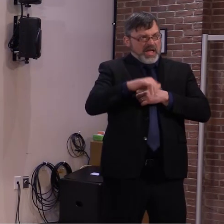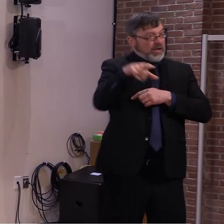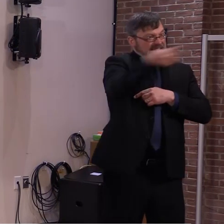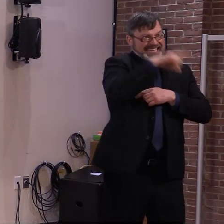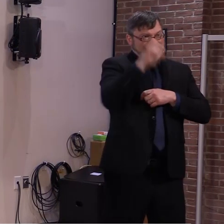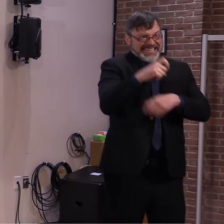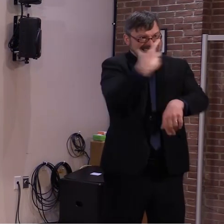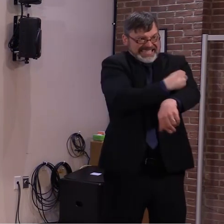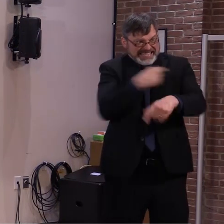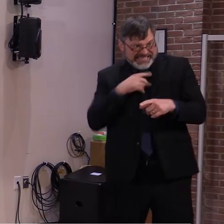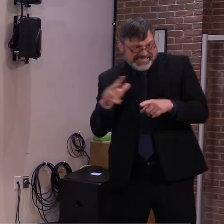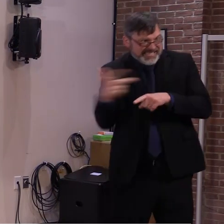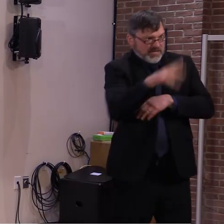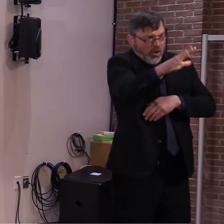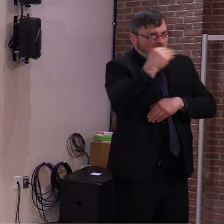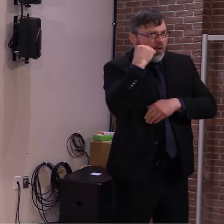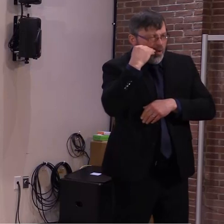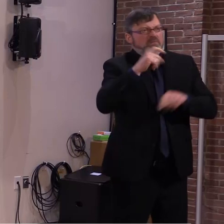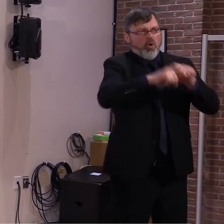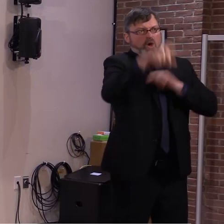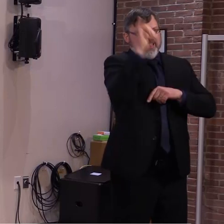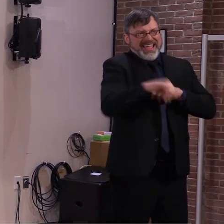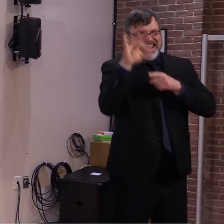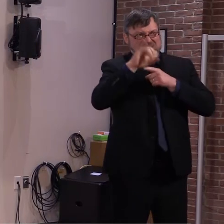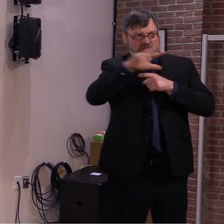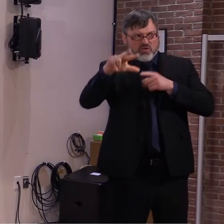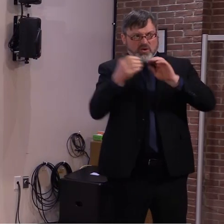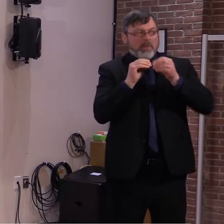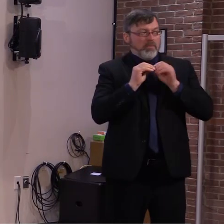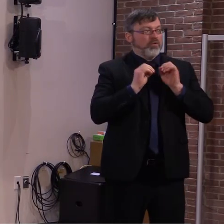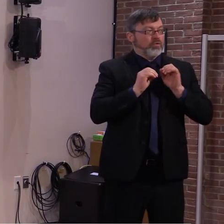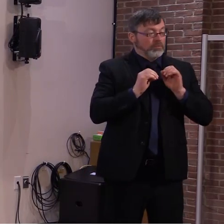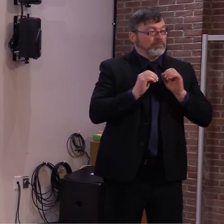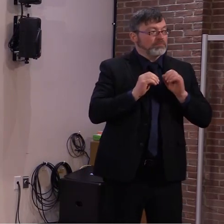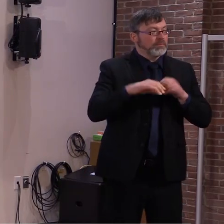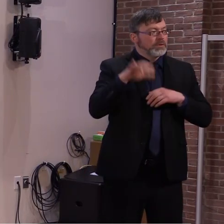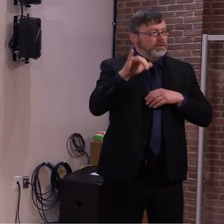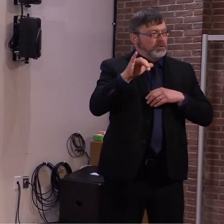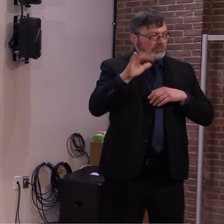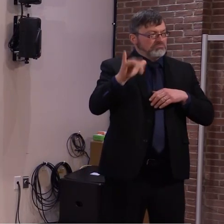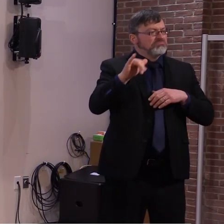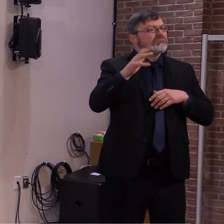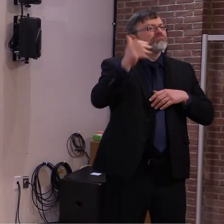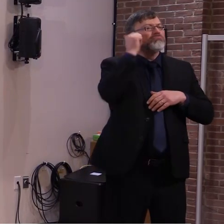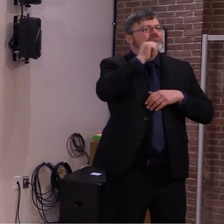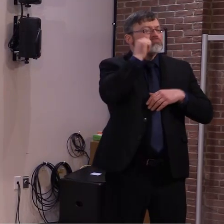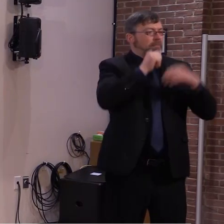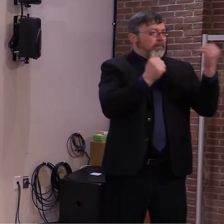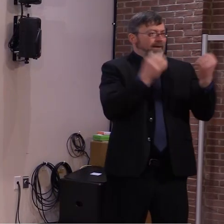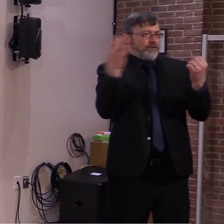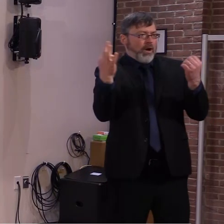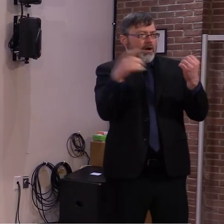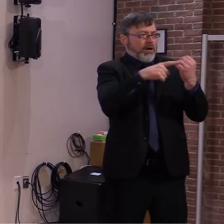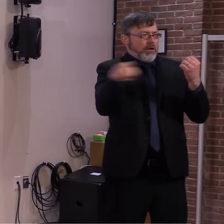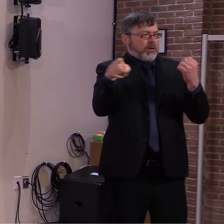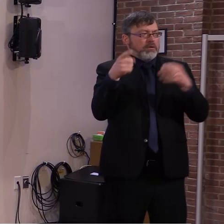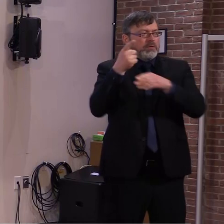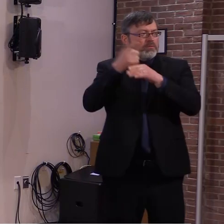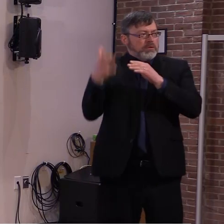833-722-0860, Monday through Friday from 8:30 to 4:30 for an appointment.